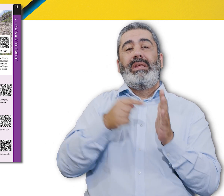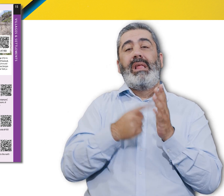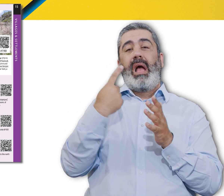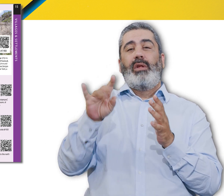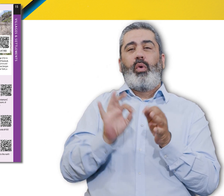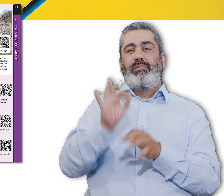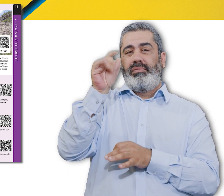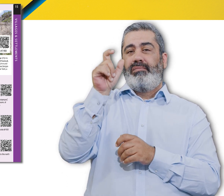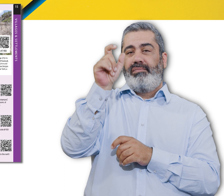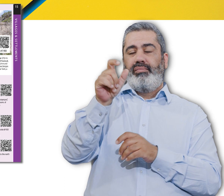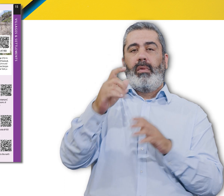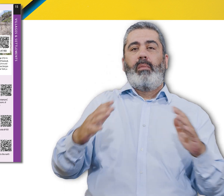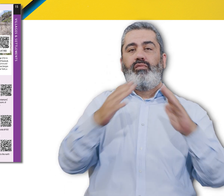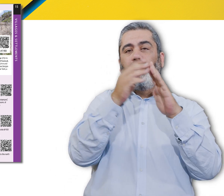alt.